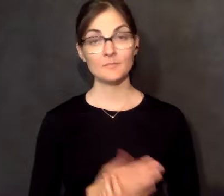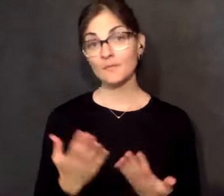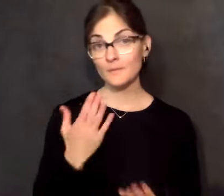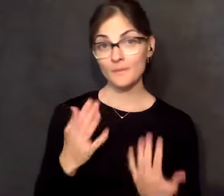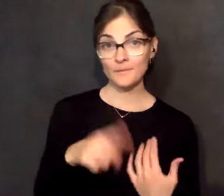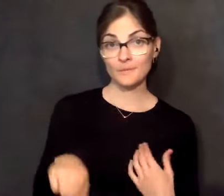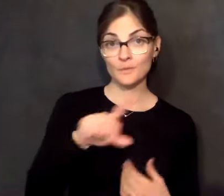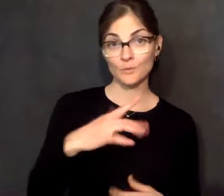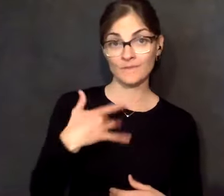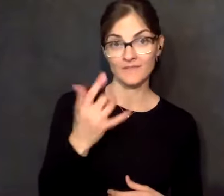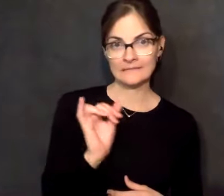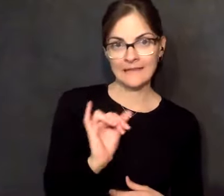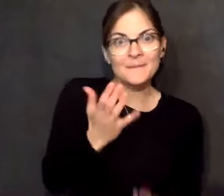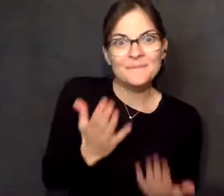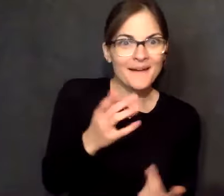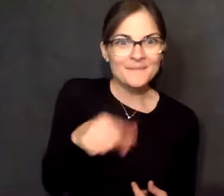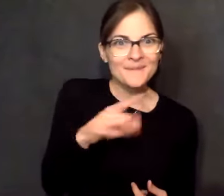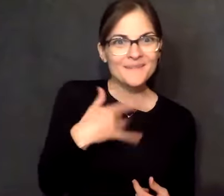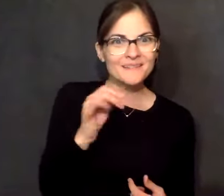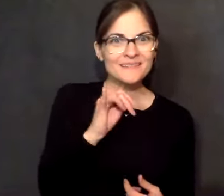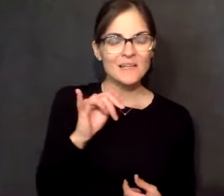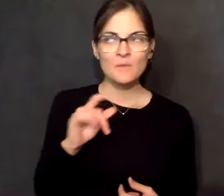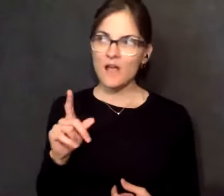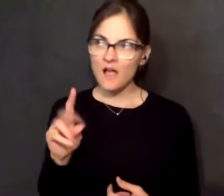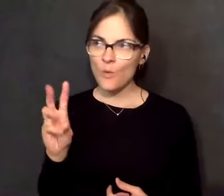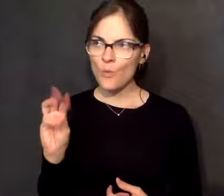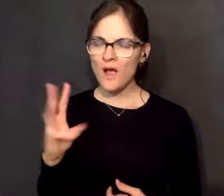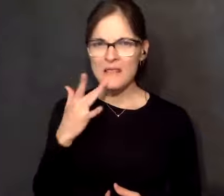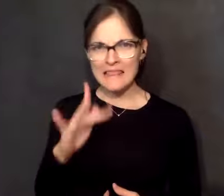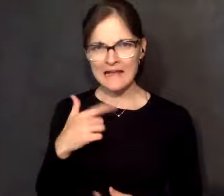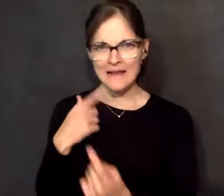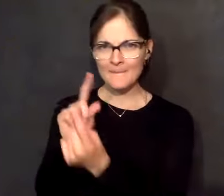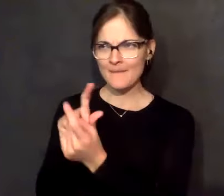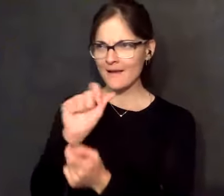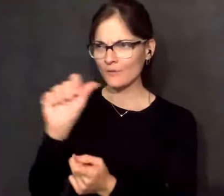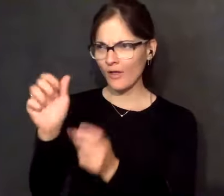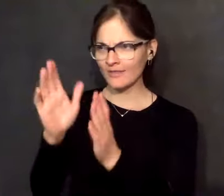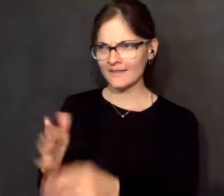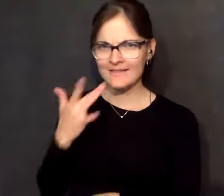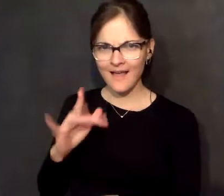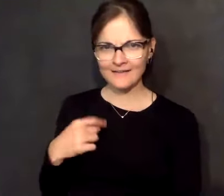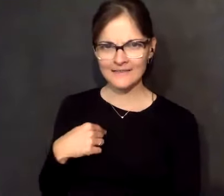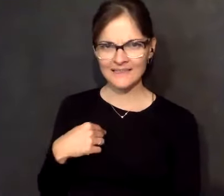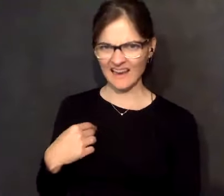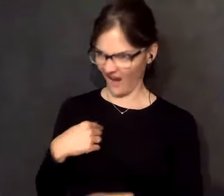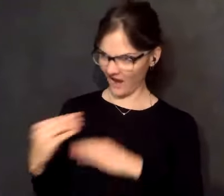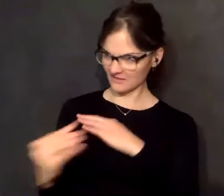You may have the same thing that, I'm happy that I ran into an alcoholic because by God, I have changed so much. And you'll